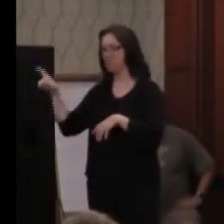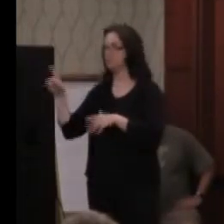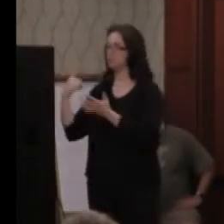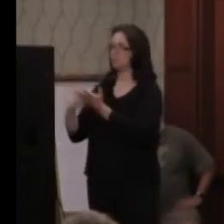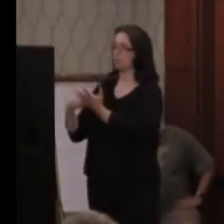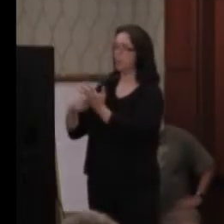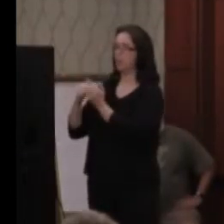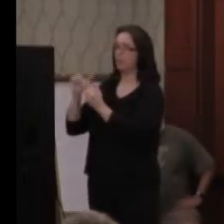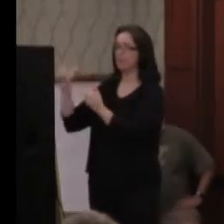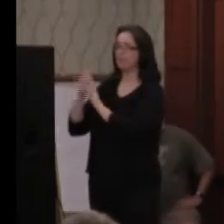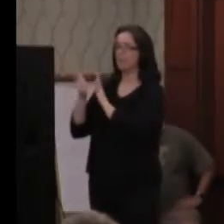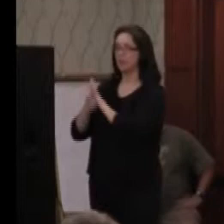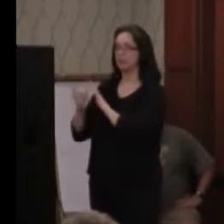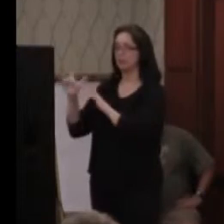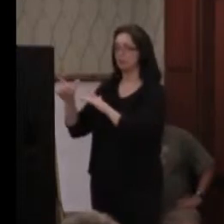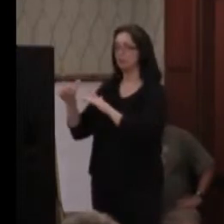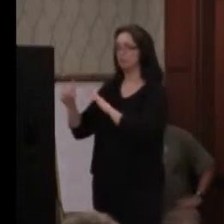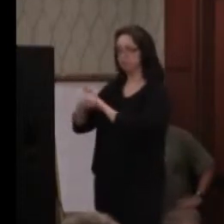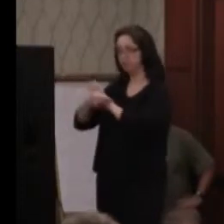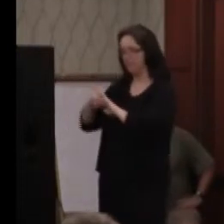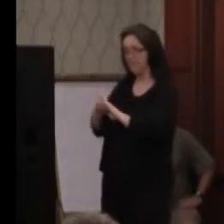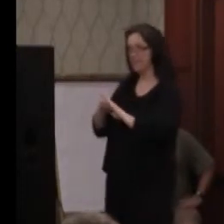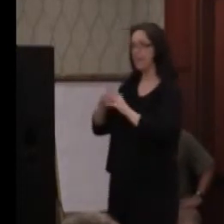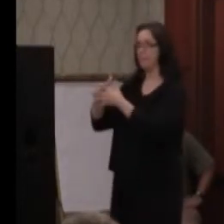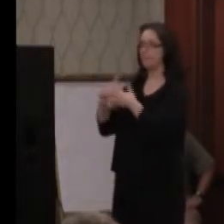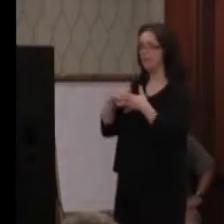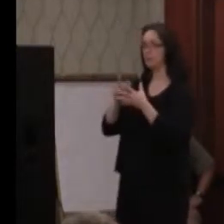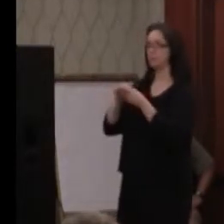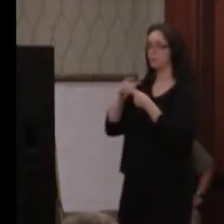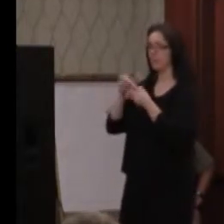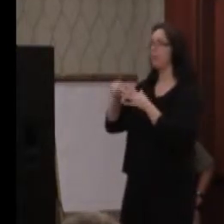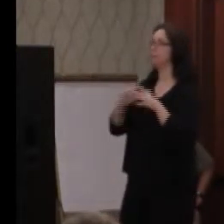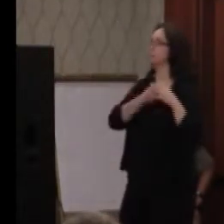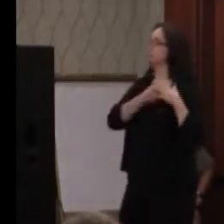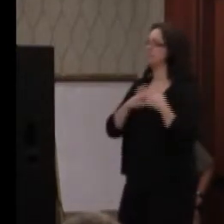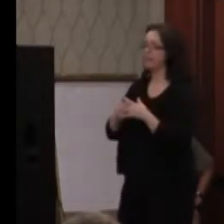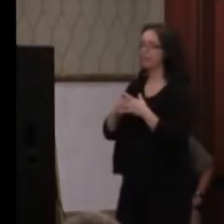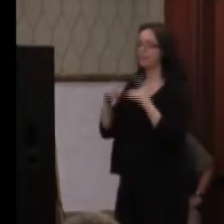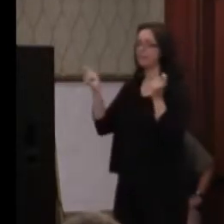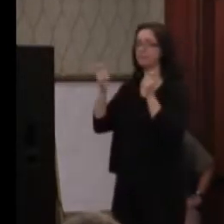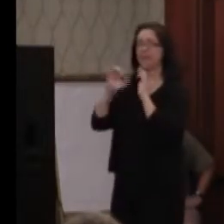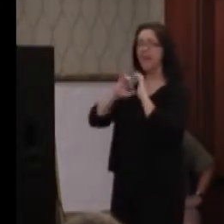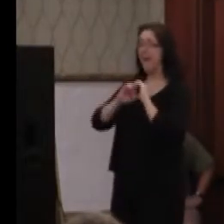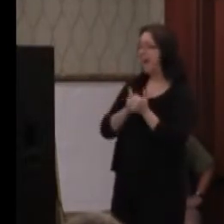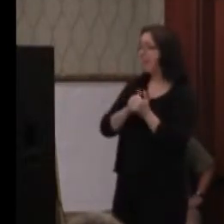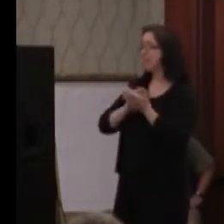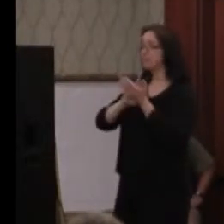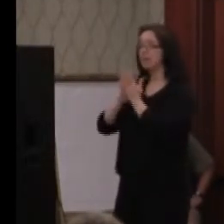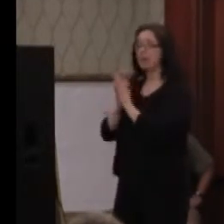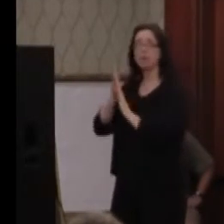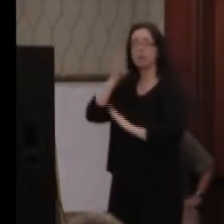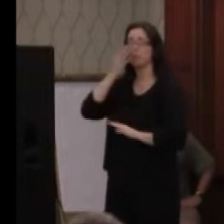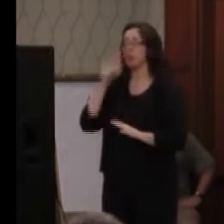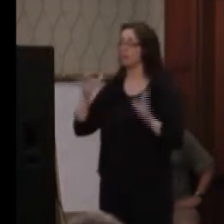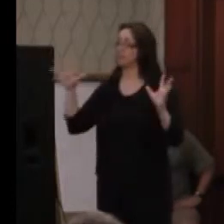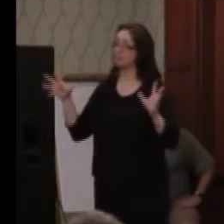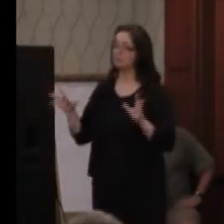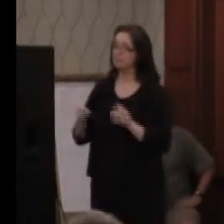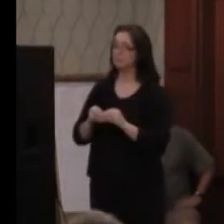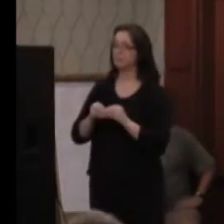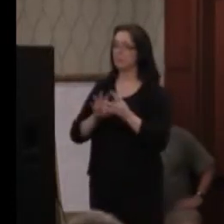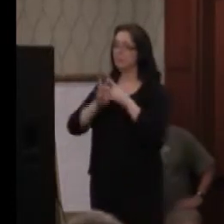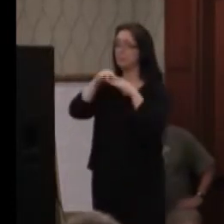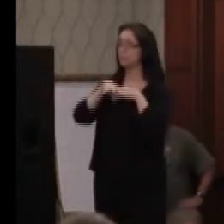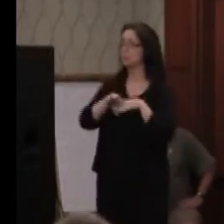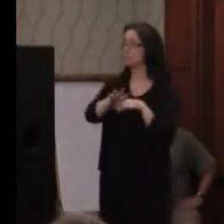to trademark the name American Storytelling Festival. That was the beginning of the festival. How did the festival get to be the way it is? Why is there a total patchwork